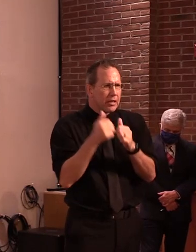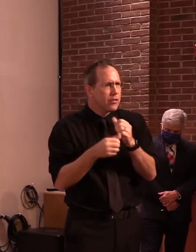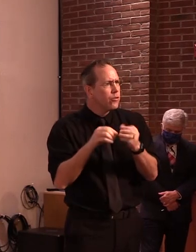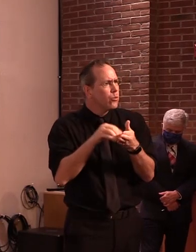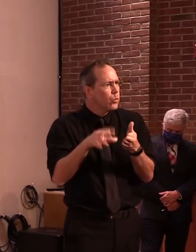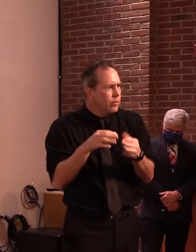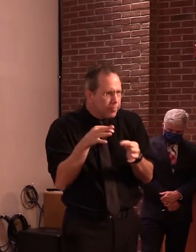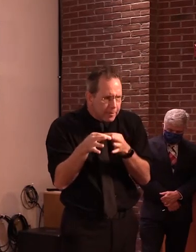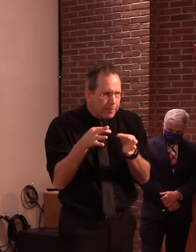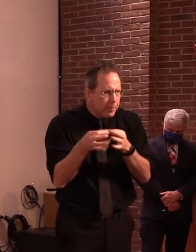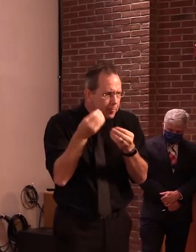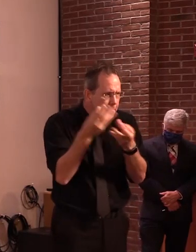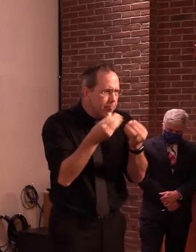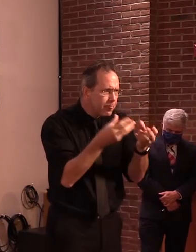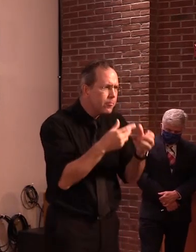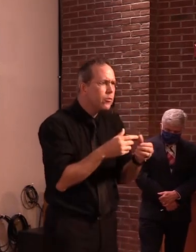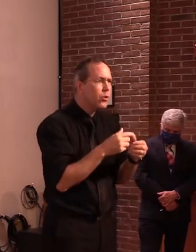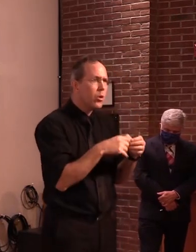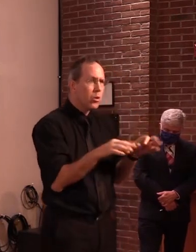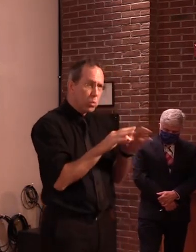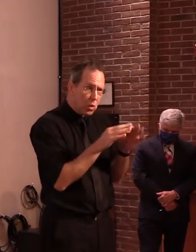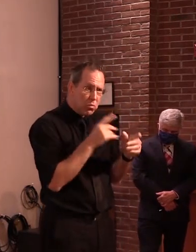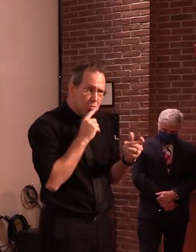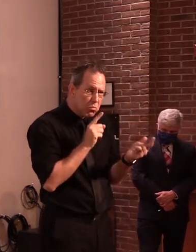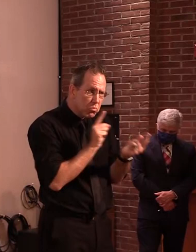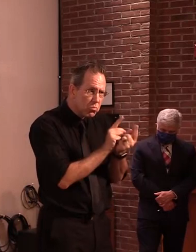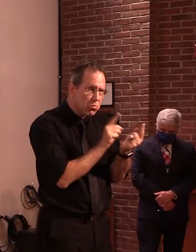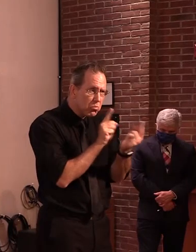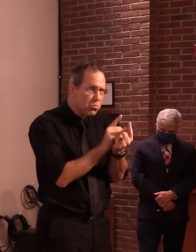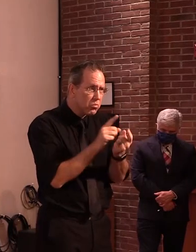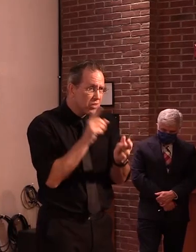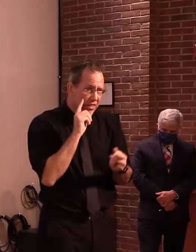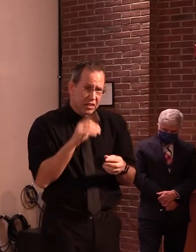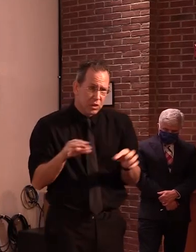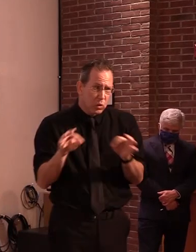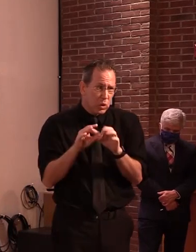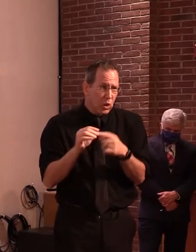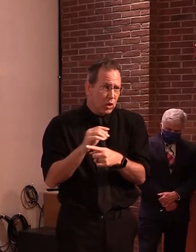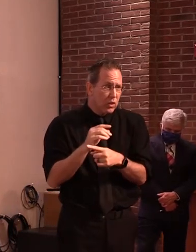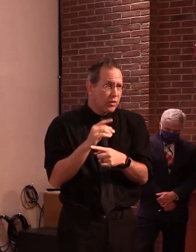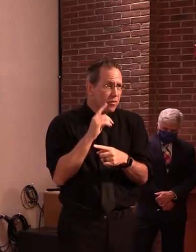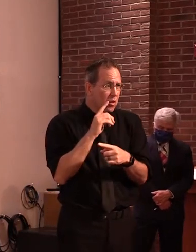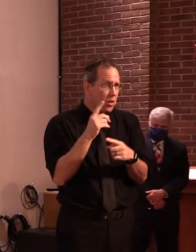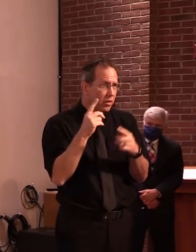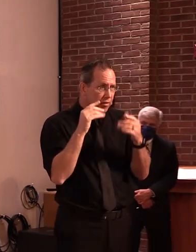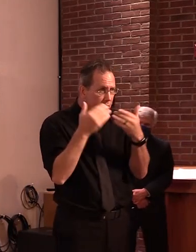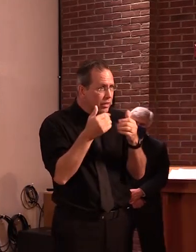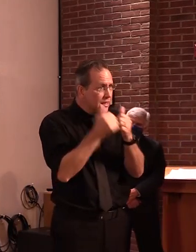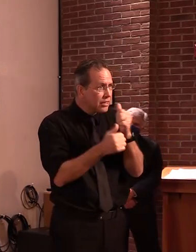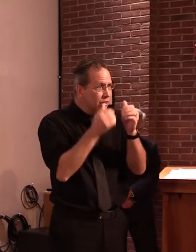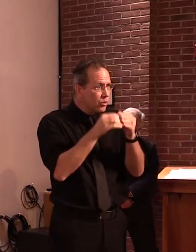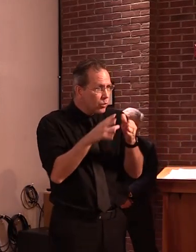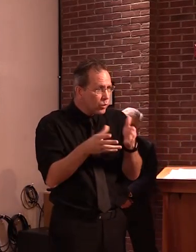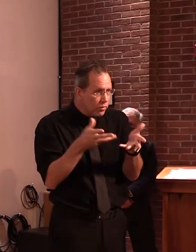benefit to this rather than just jumping into teaching and not knowing where each student is academically and emotionally?